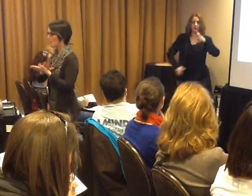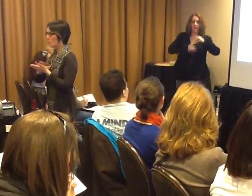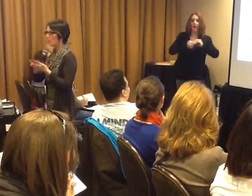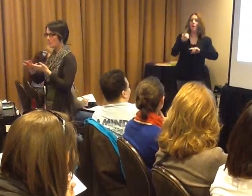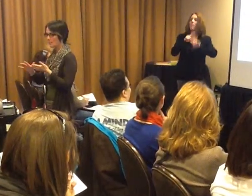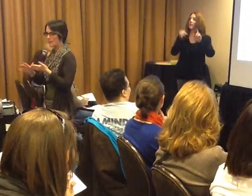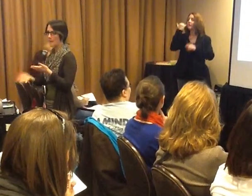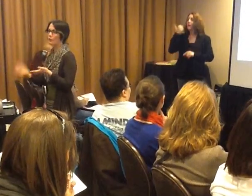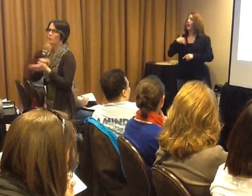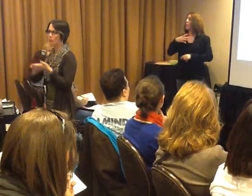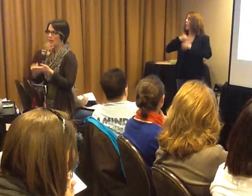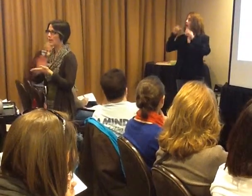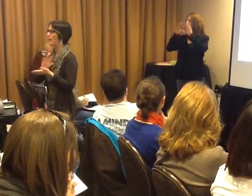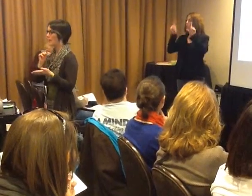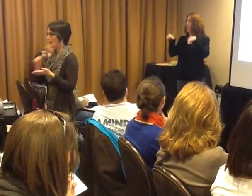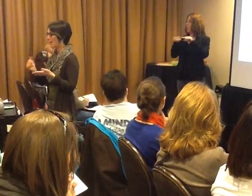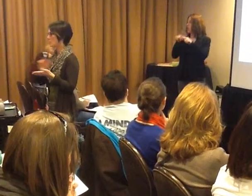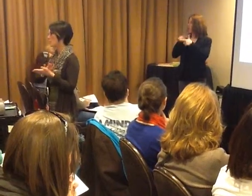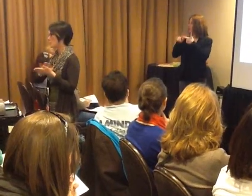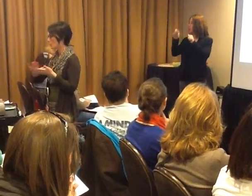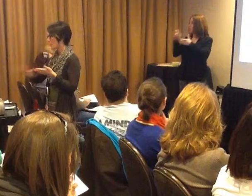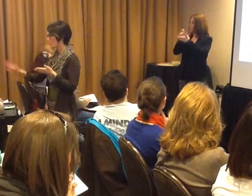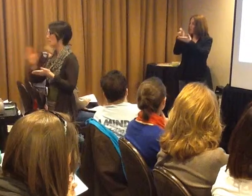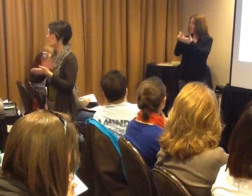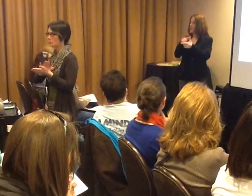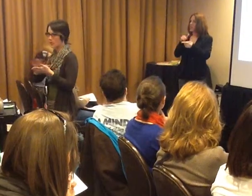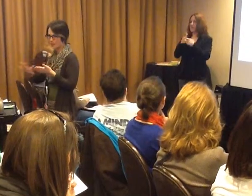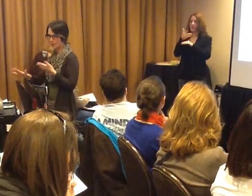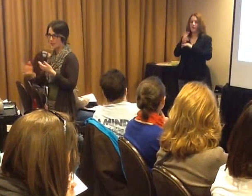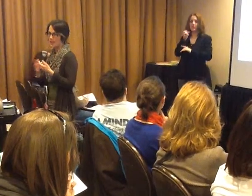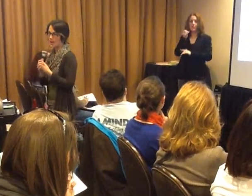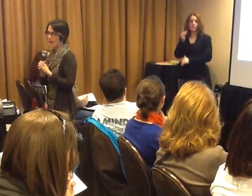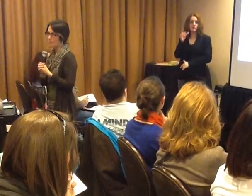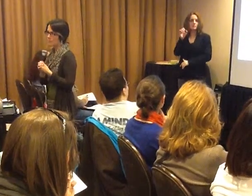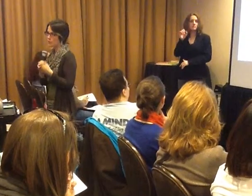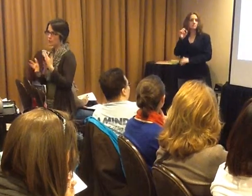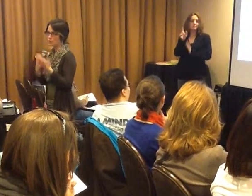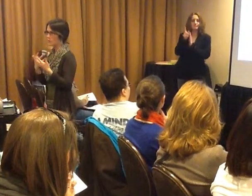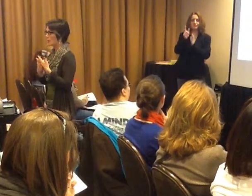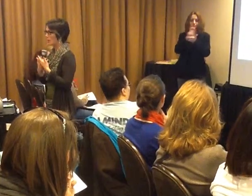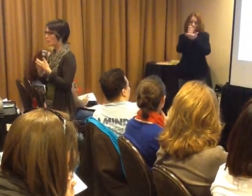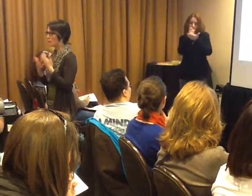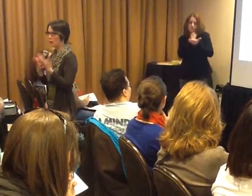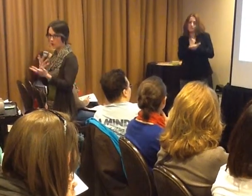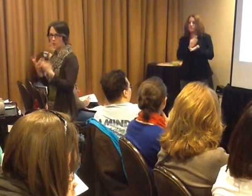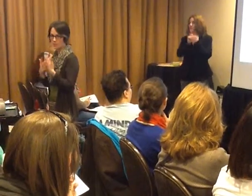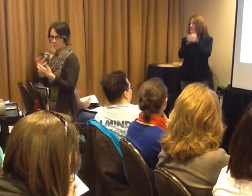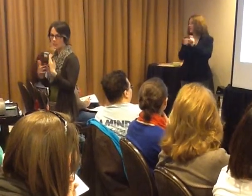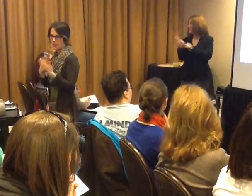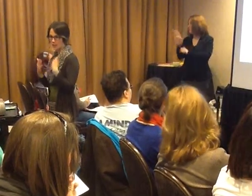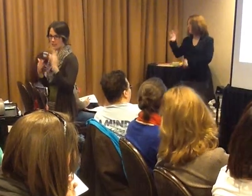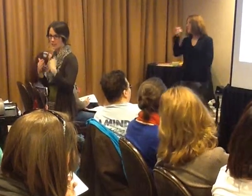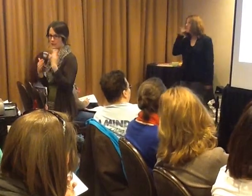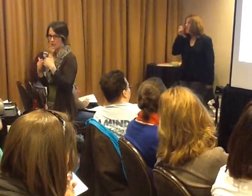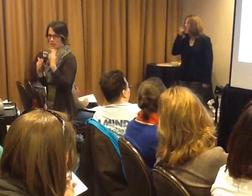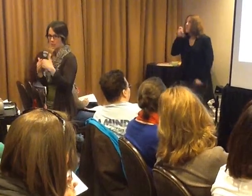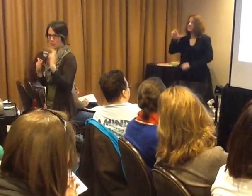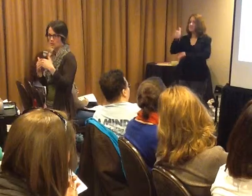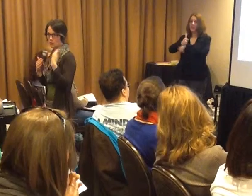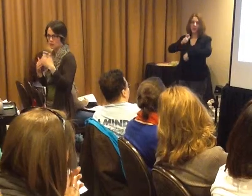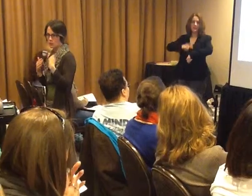a whiteboard or something like that, we could write it and then after so many seconds erase it. You could use your phone or something to kind of set